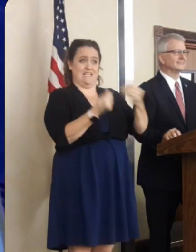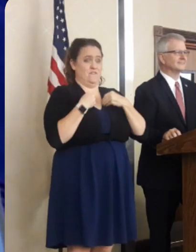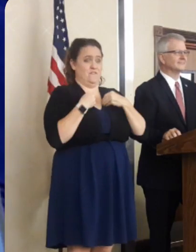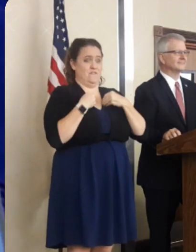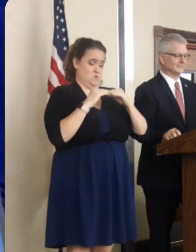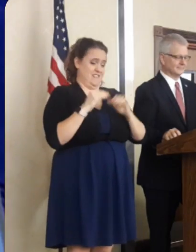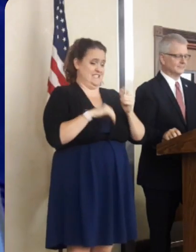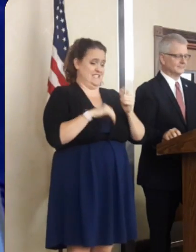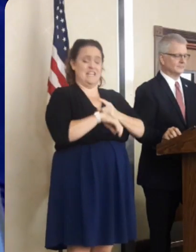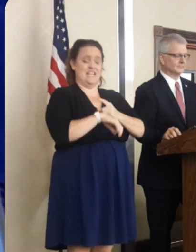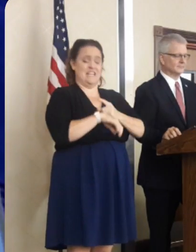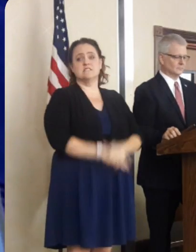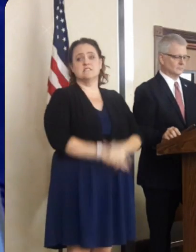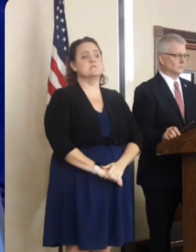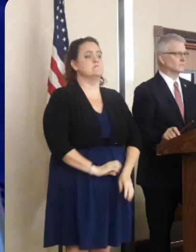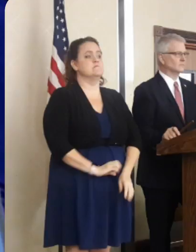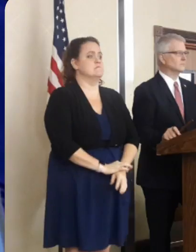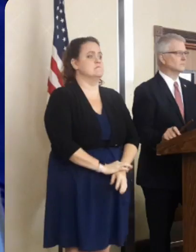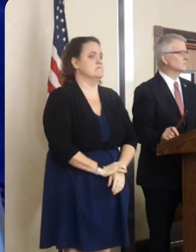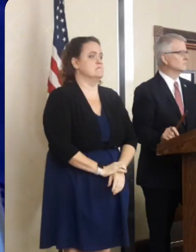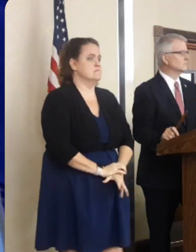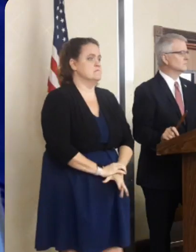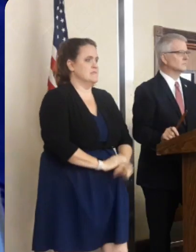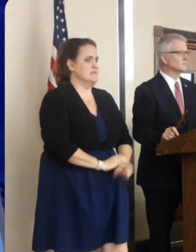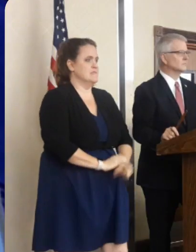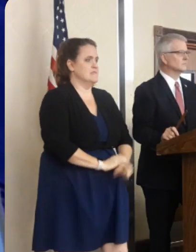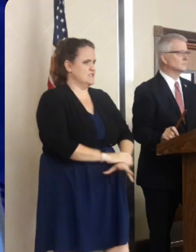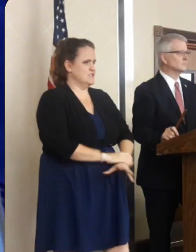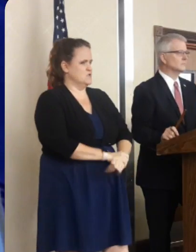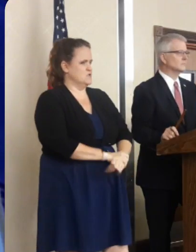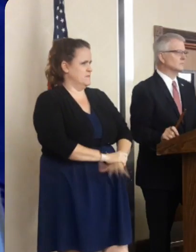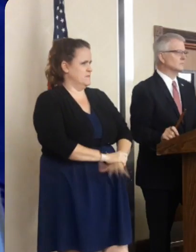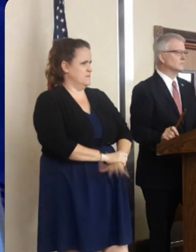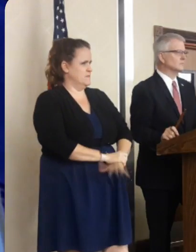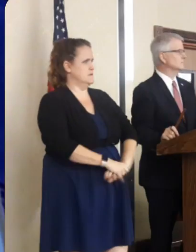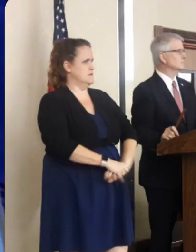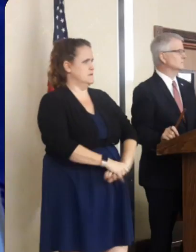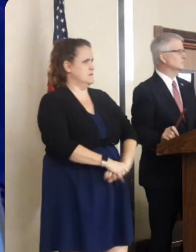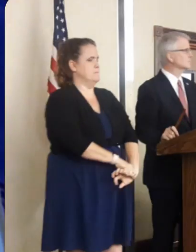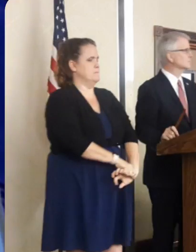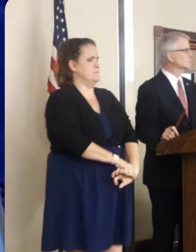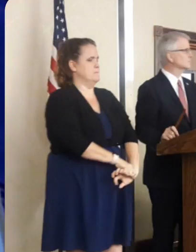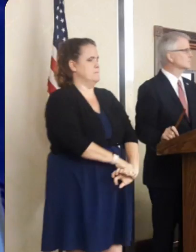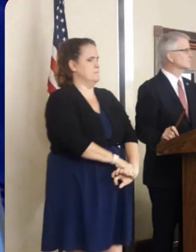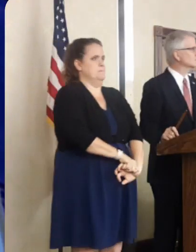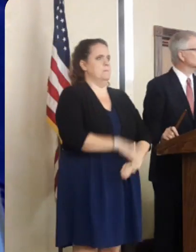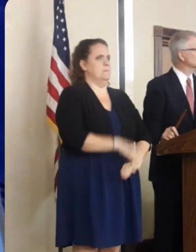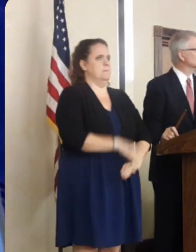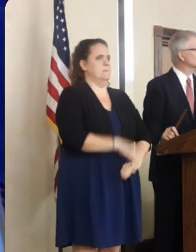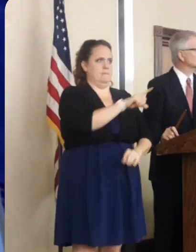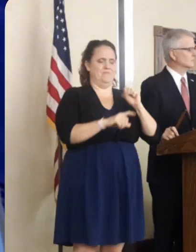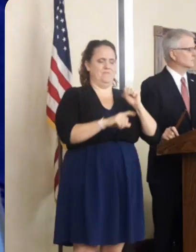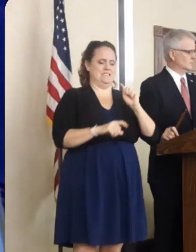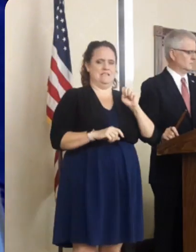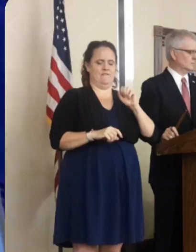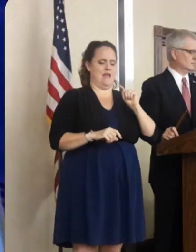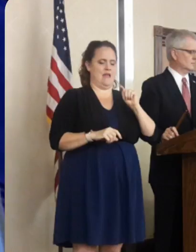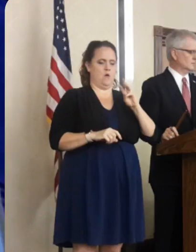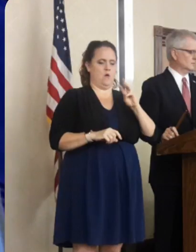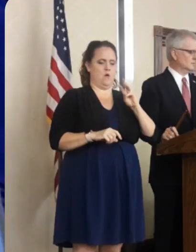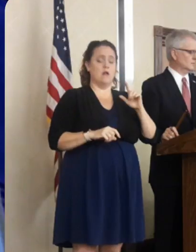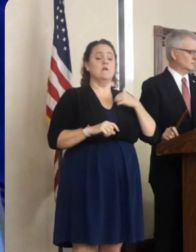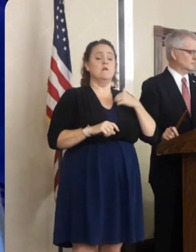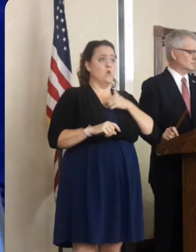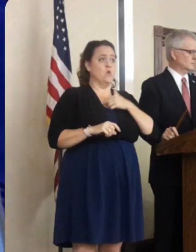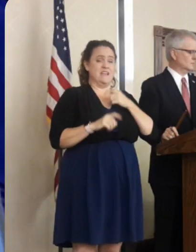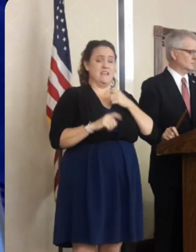have questions. One last thing. We completely revolutionized how we do this. We go from paper. We used to have to print